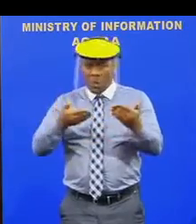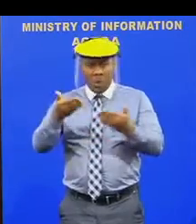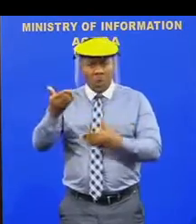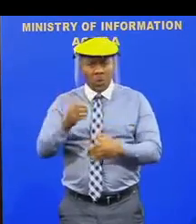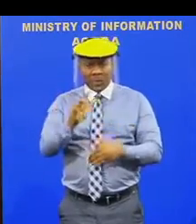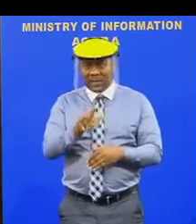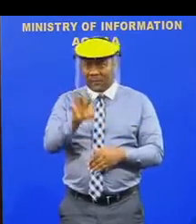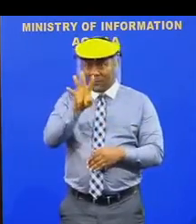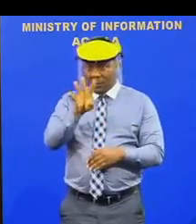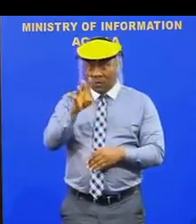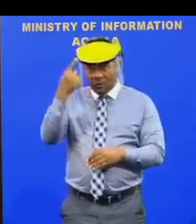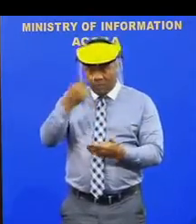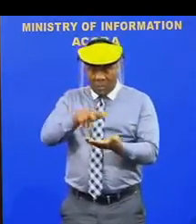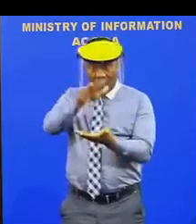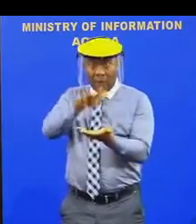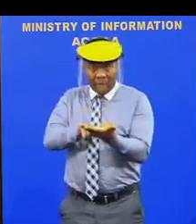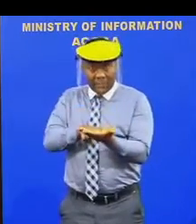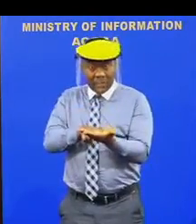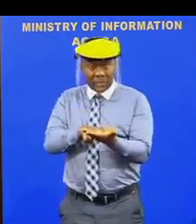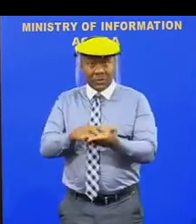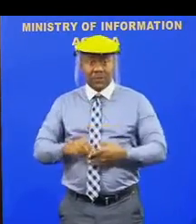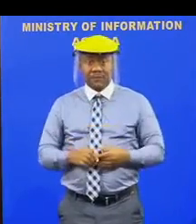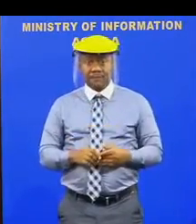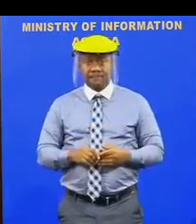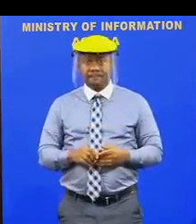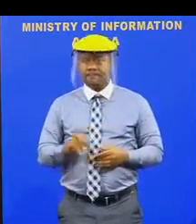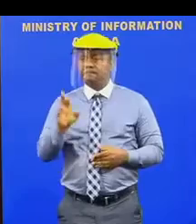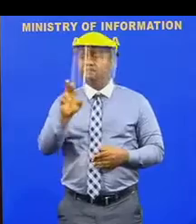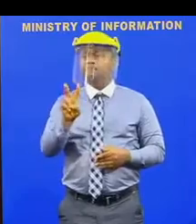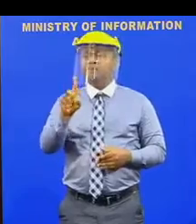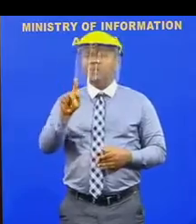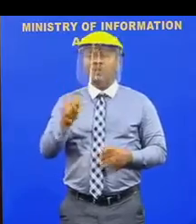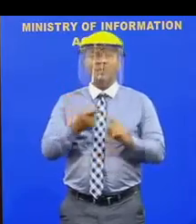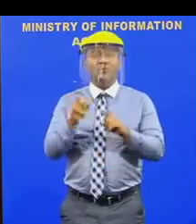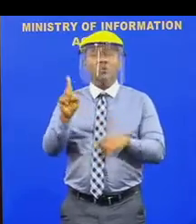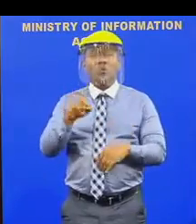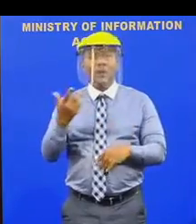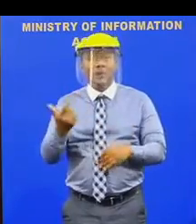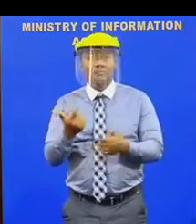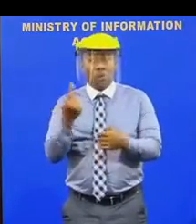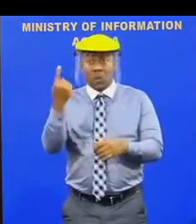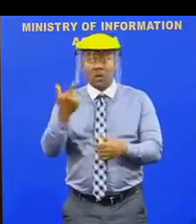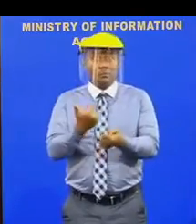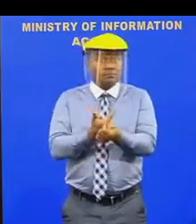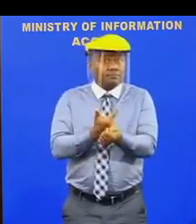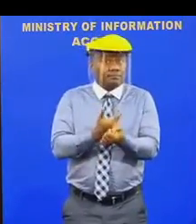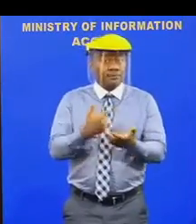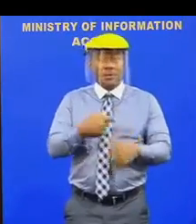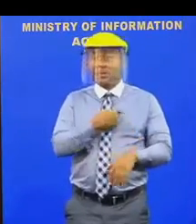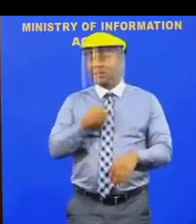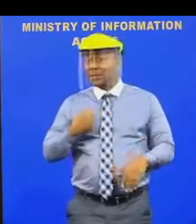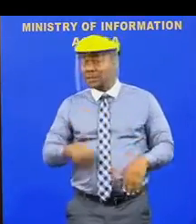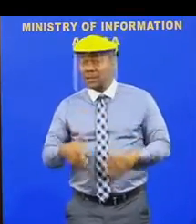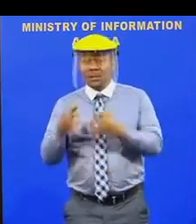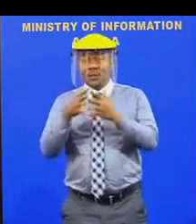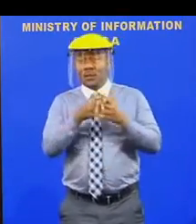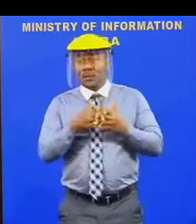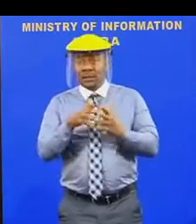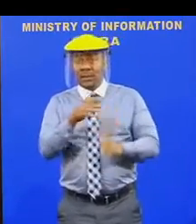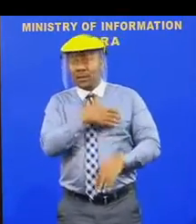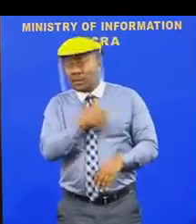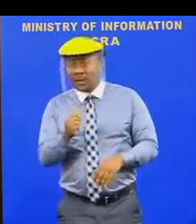for validation. These RDTs have come in from Ghana, one from Ghana, China, USA,